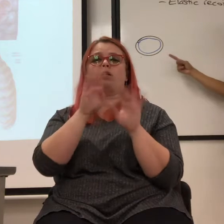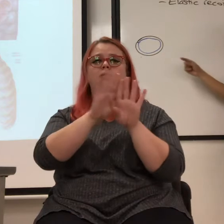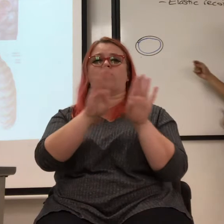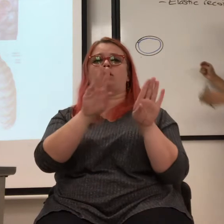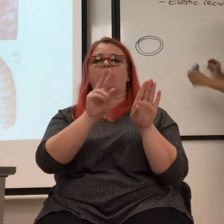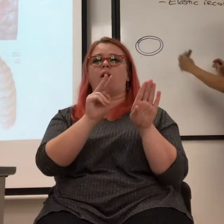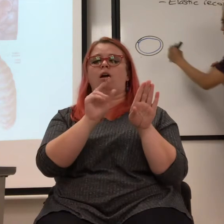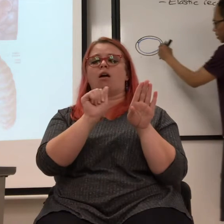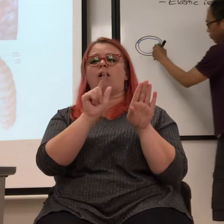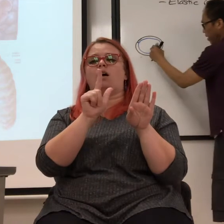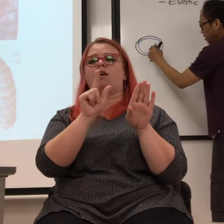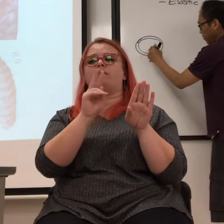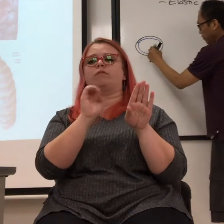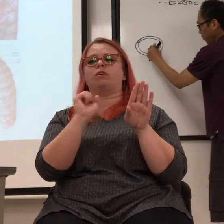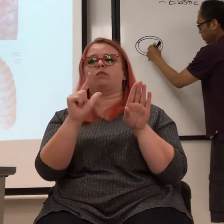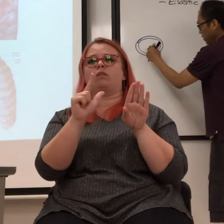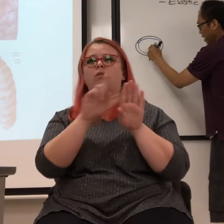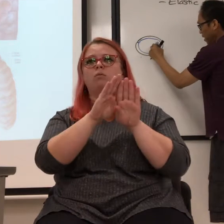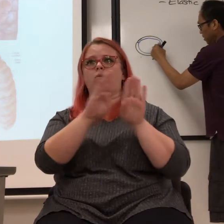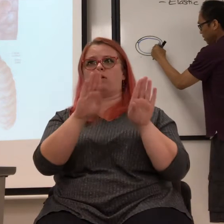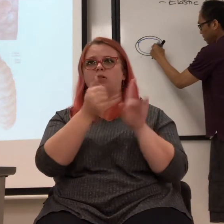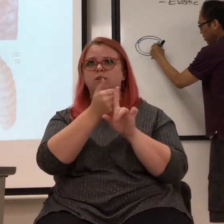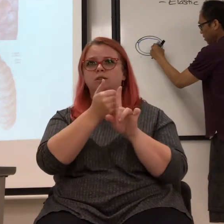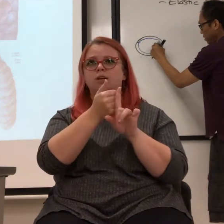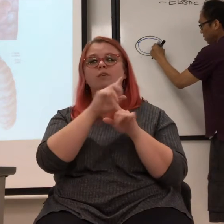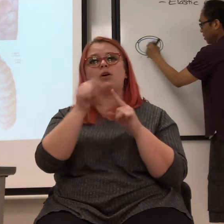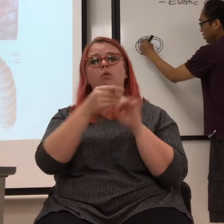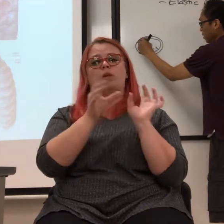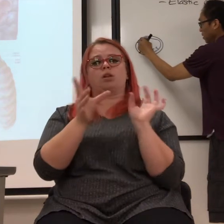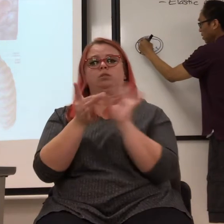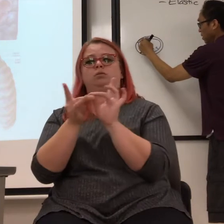when they do, it kind of creates a force in